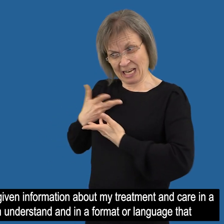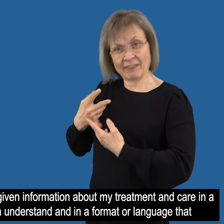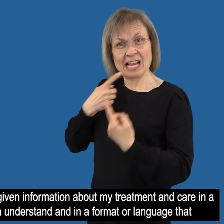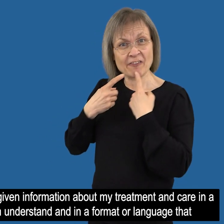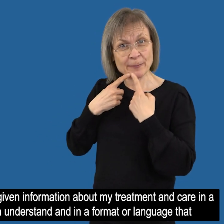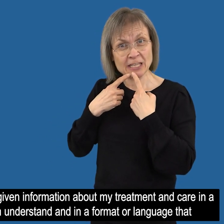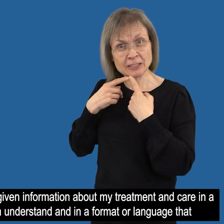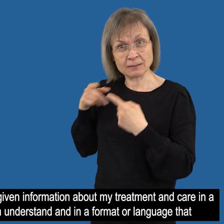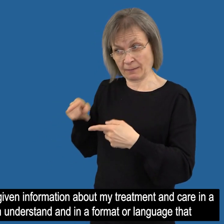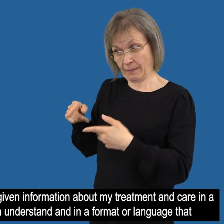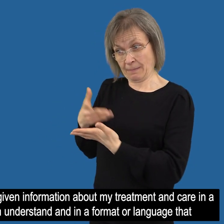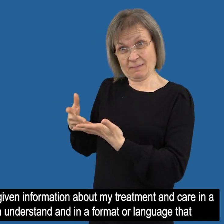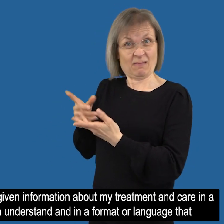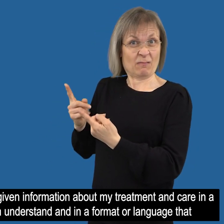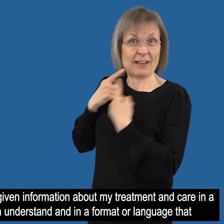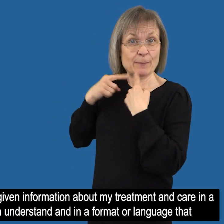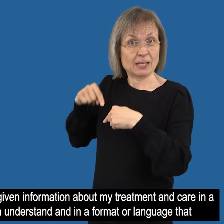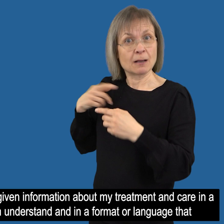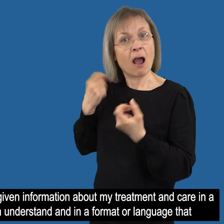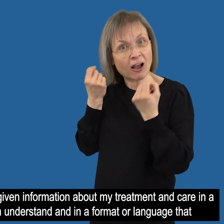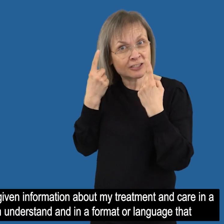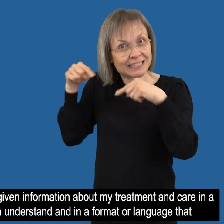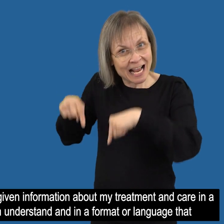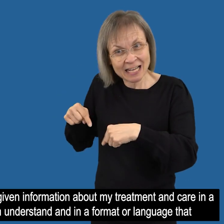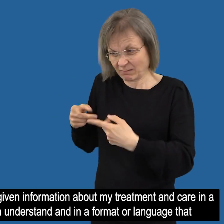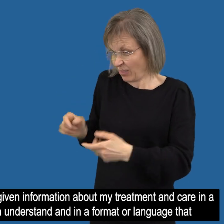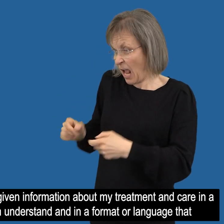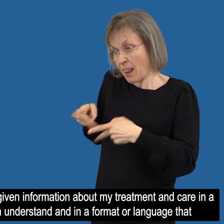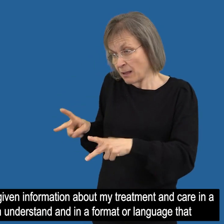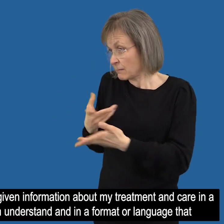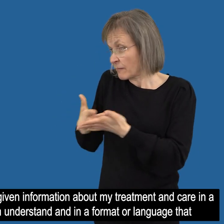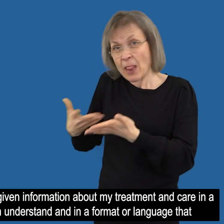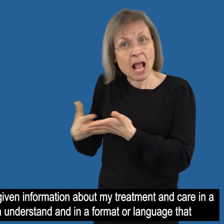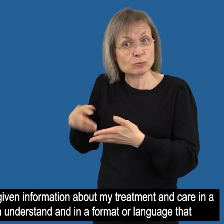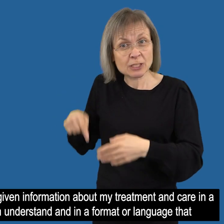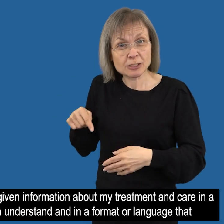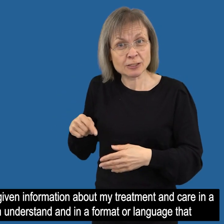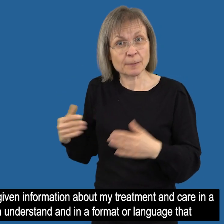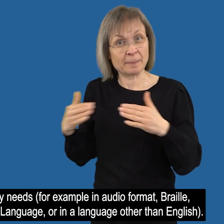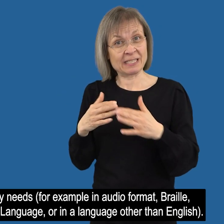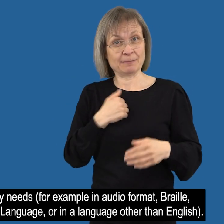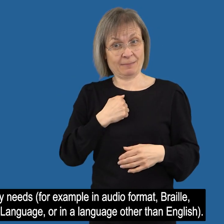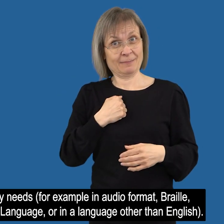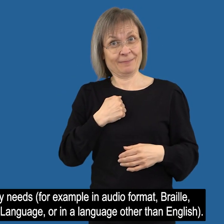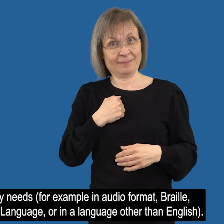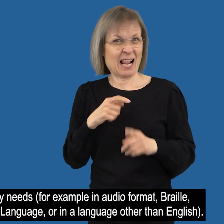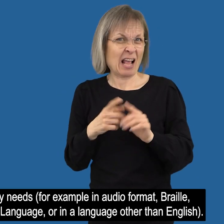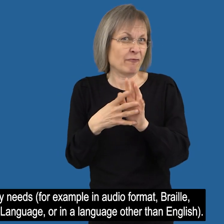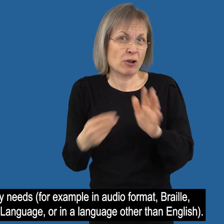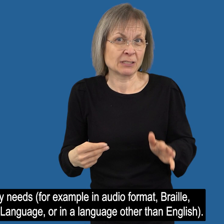I should be given information about my treatment and care in a way I can understand, and in a format or language that meets